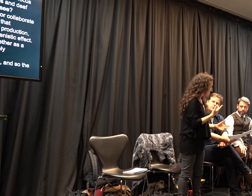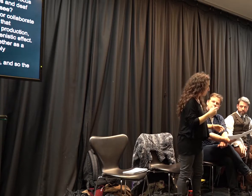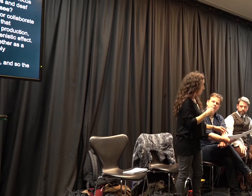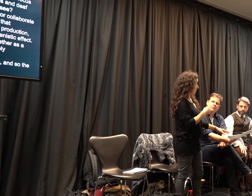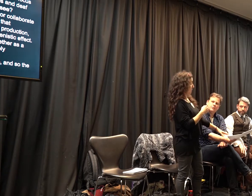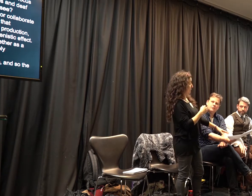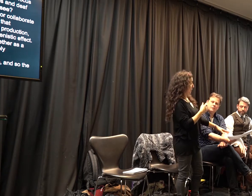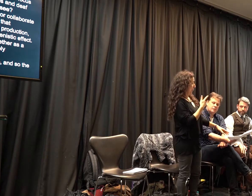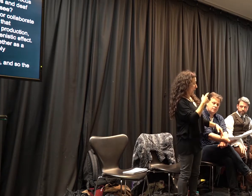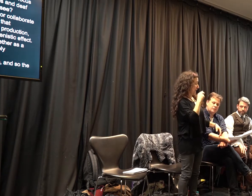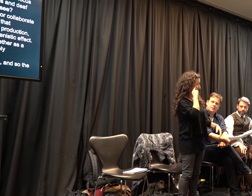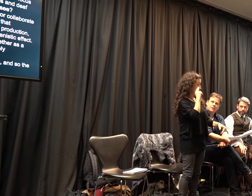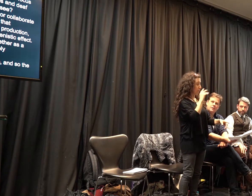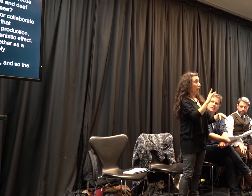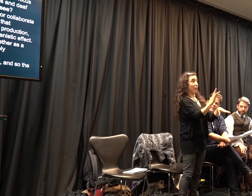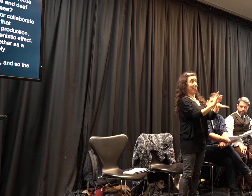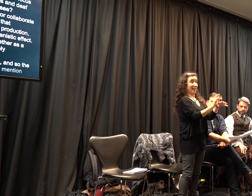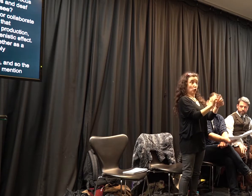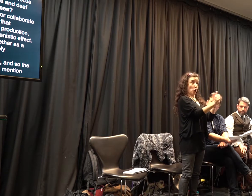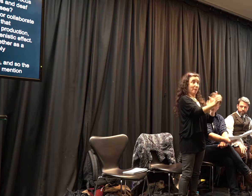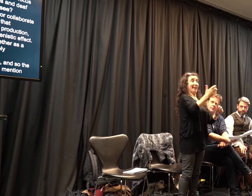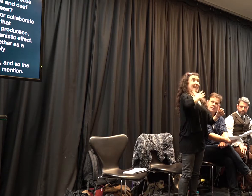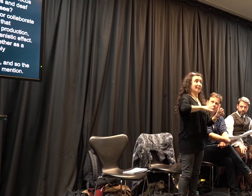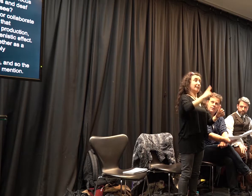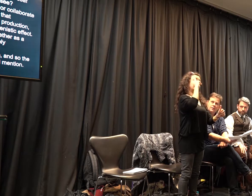mention. This person said,